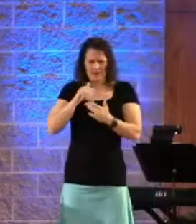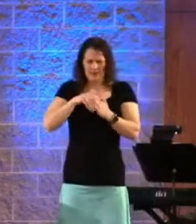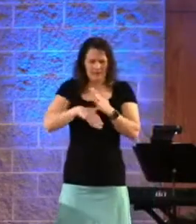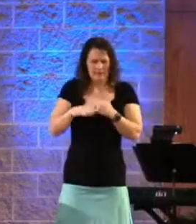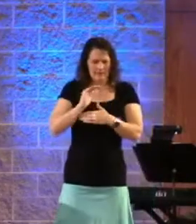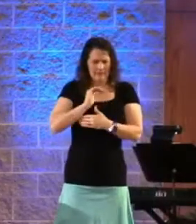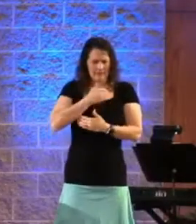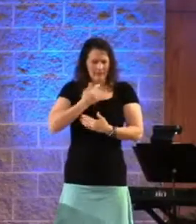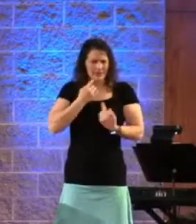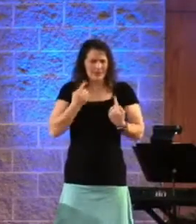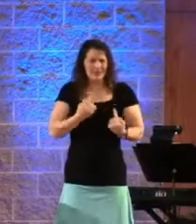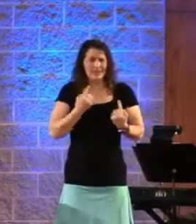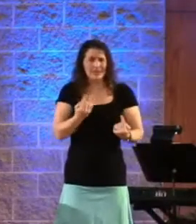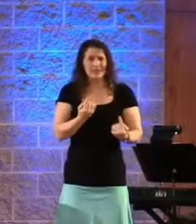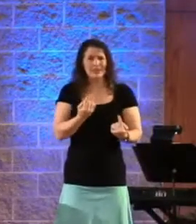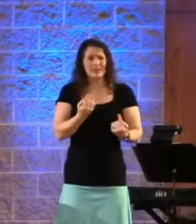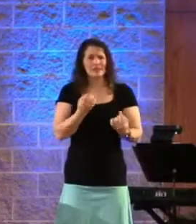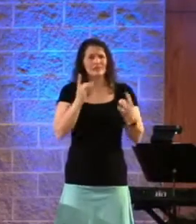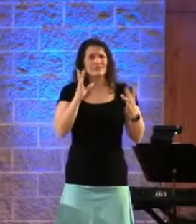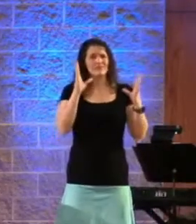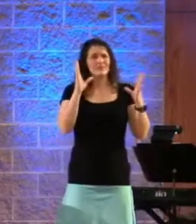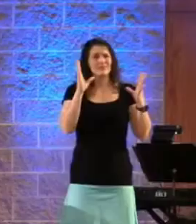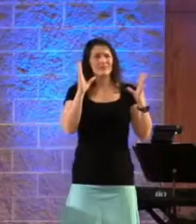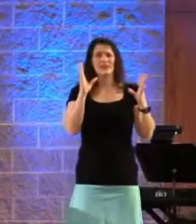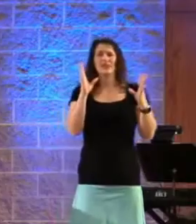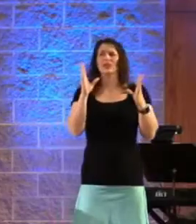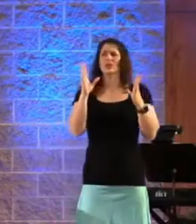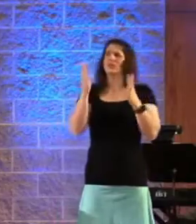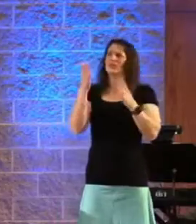you show us